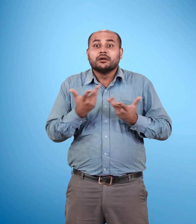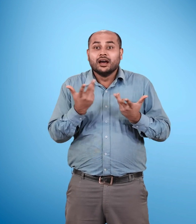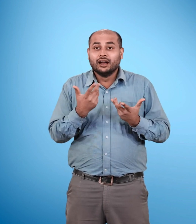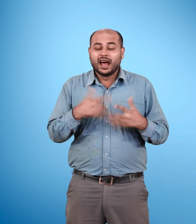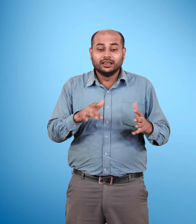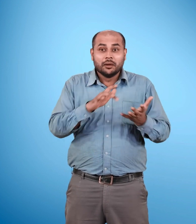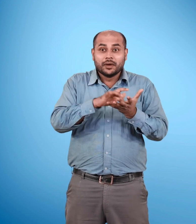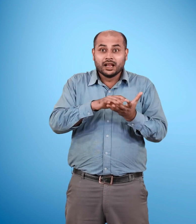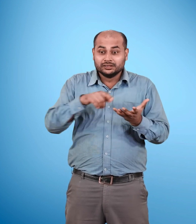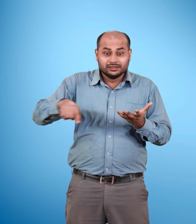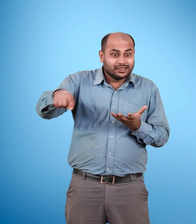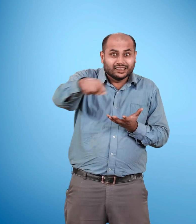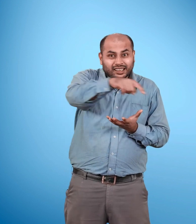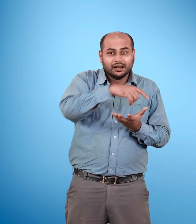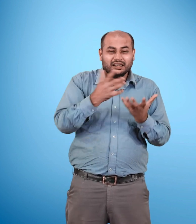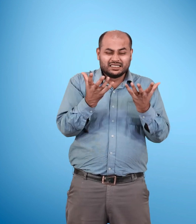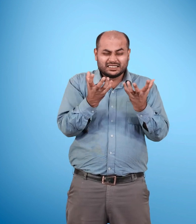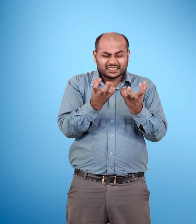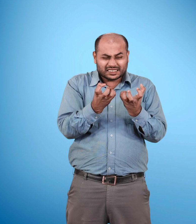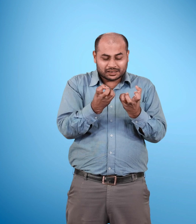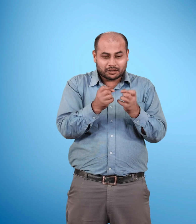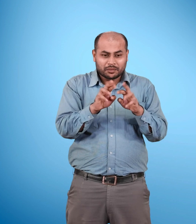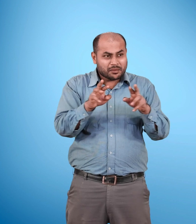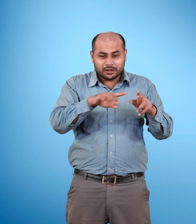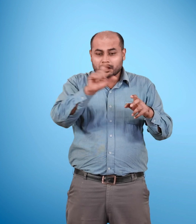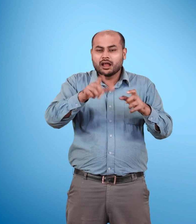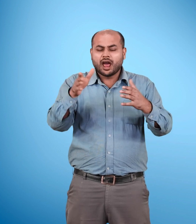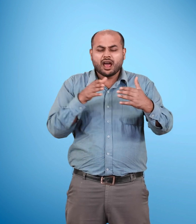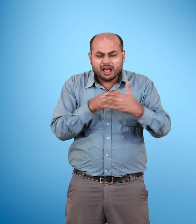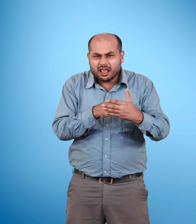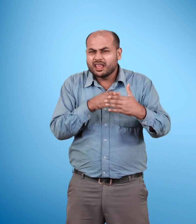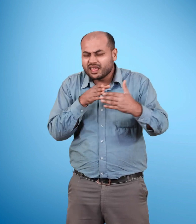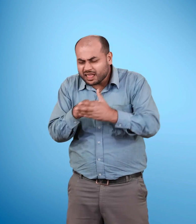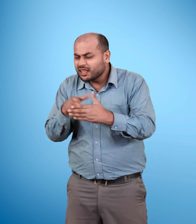Are you aware of the difficulties faced by the people living in these areas?